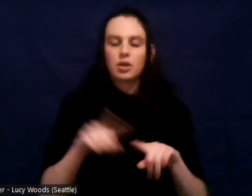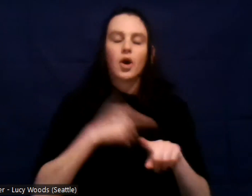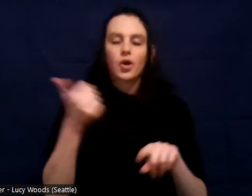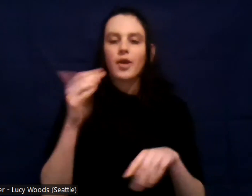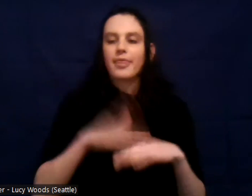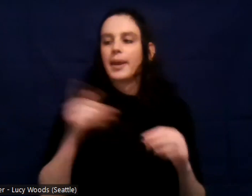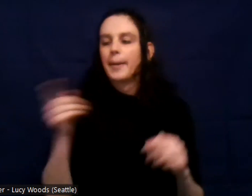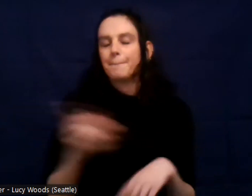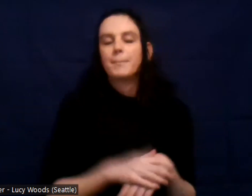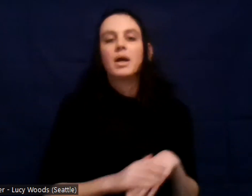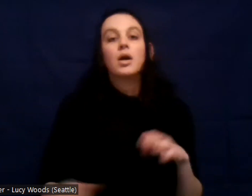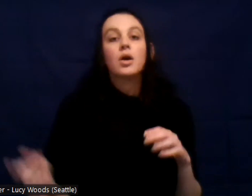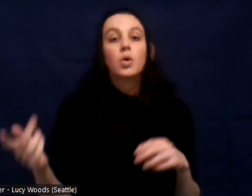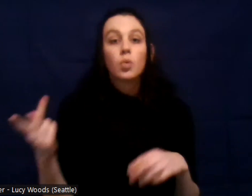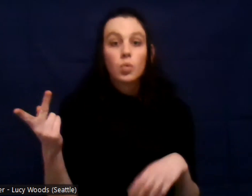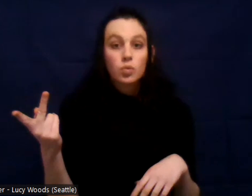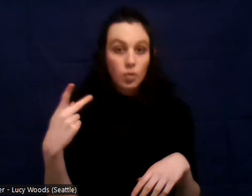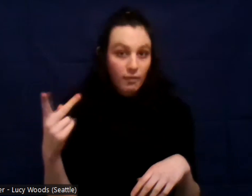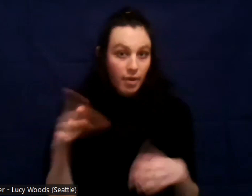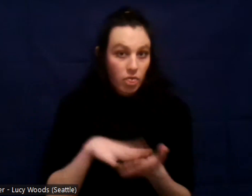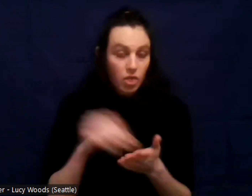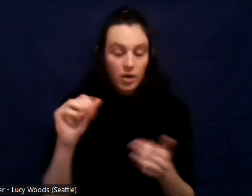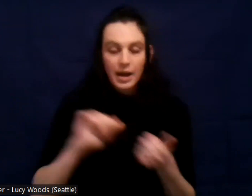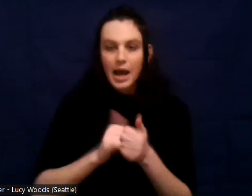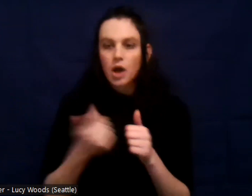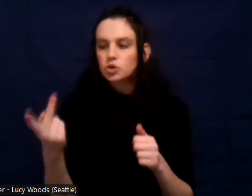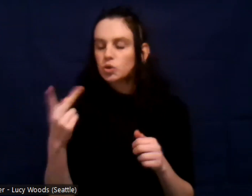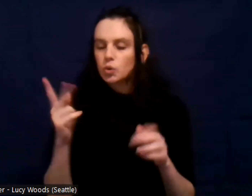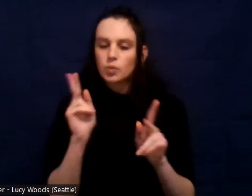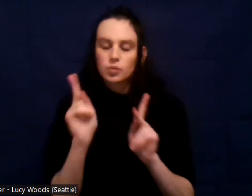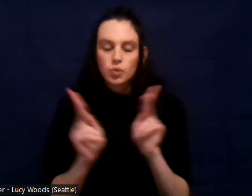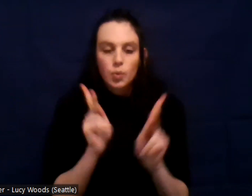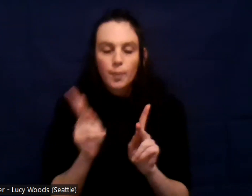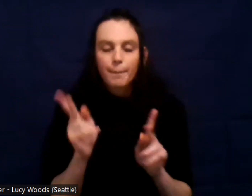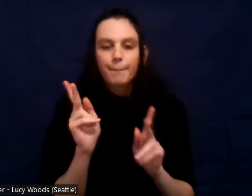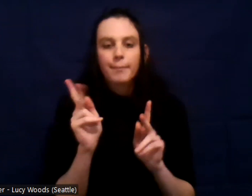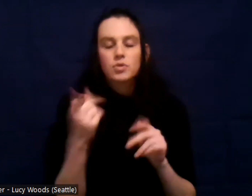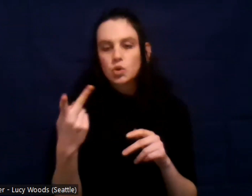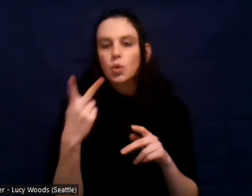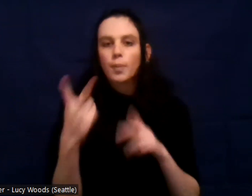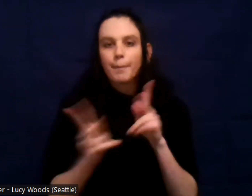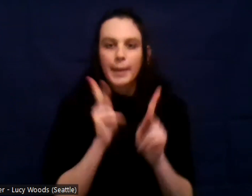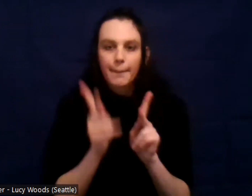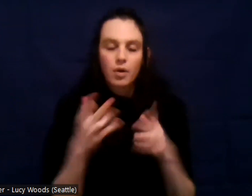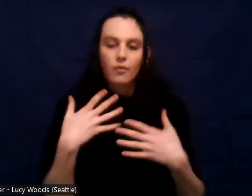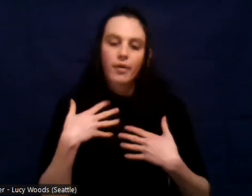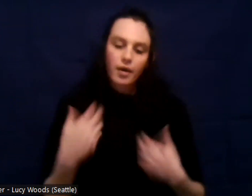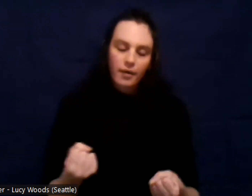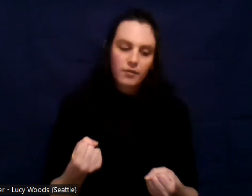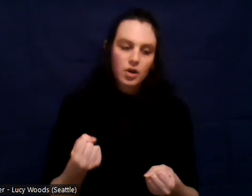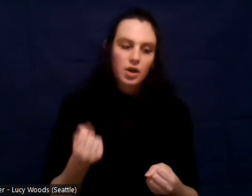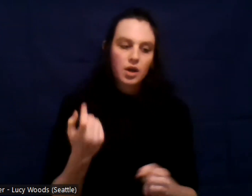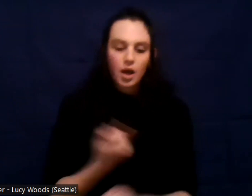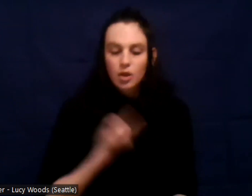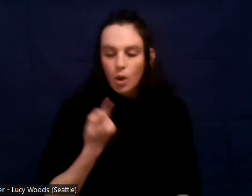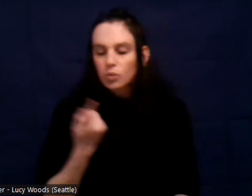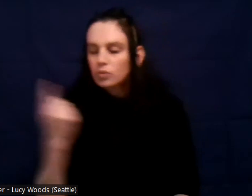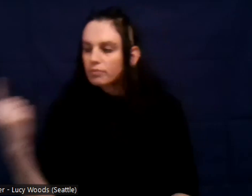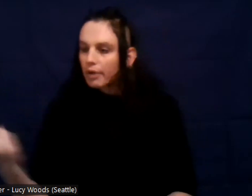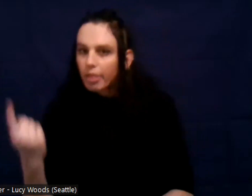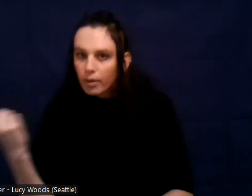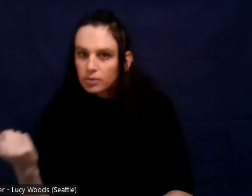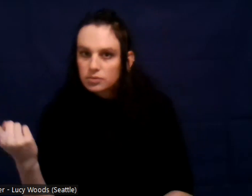who recover on their own, but like do life together. So he's got his program and his